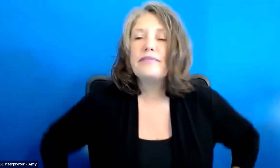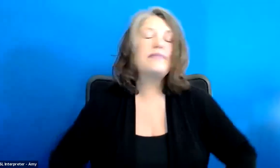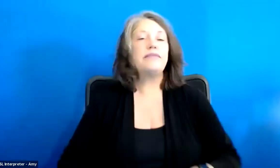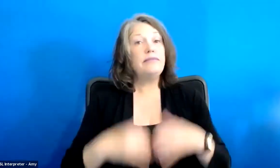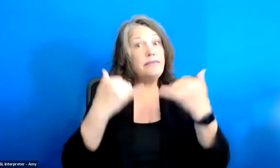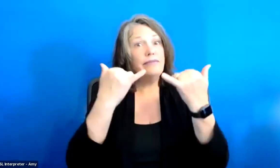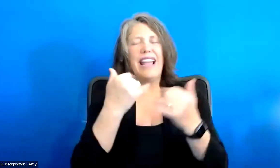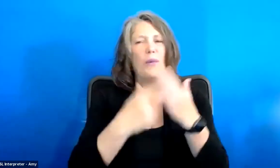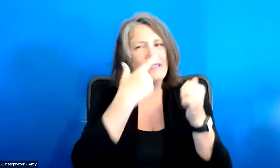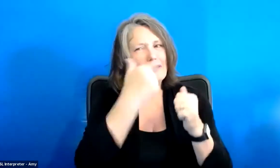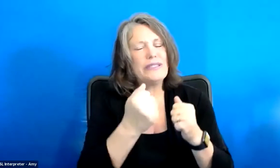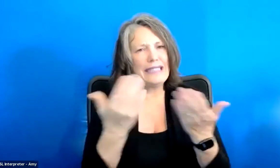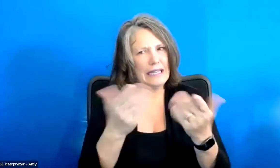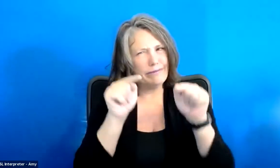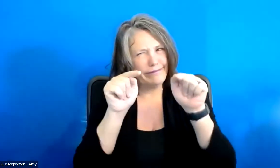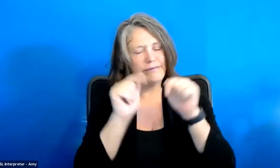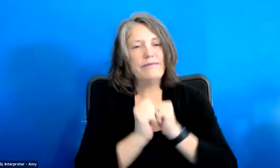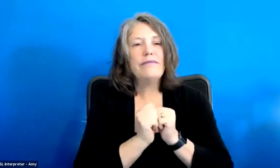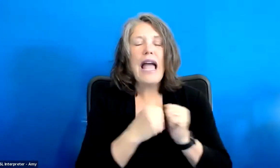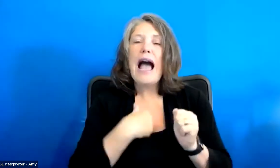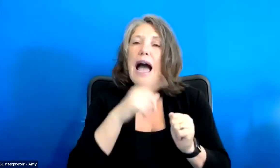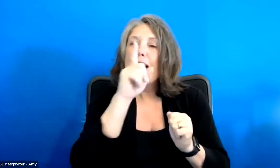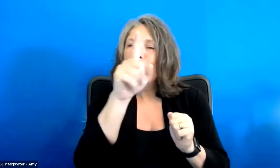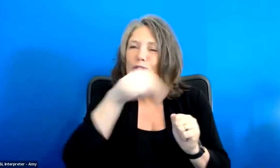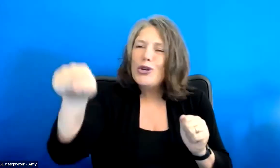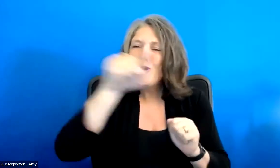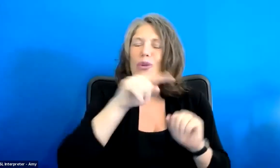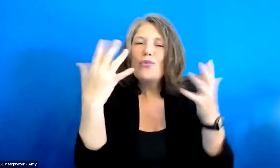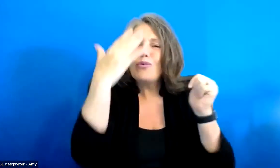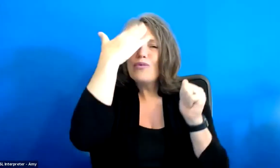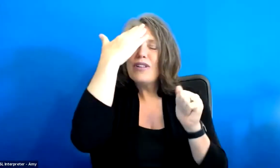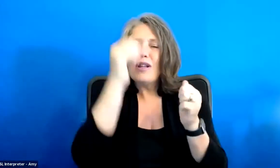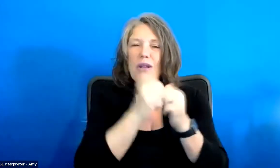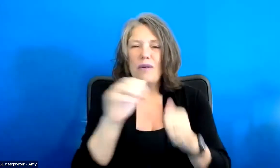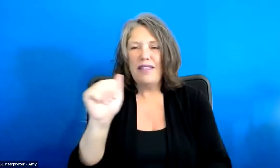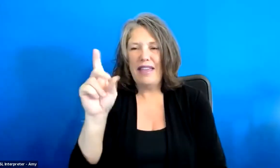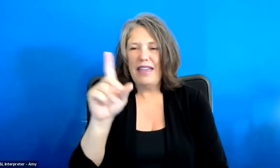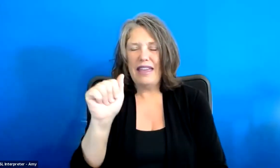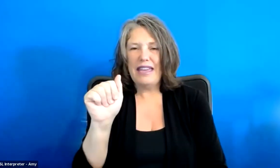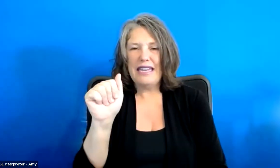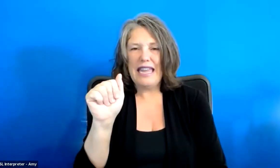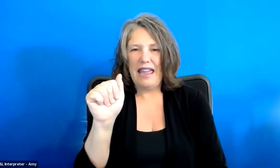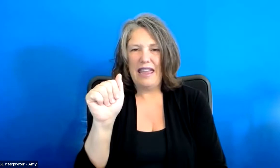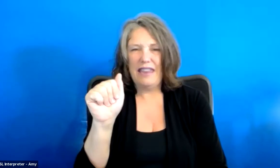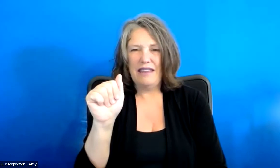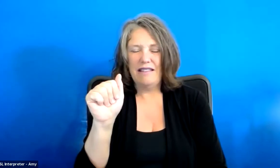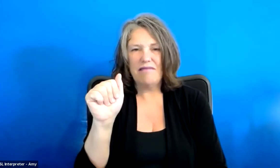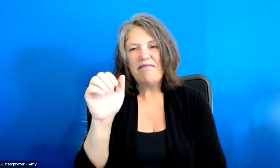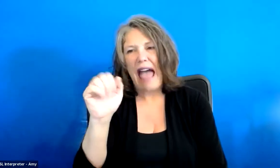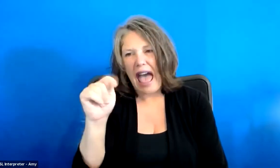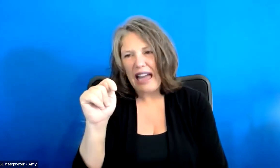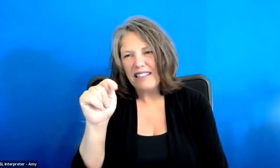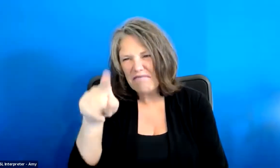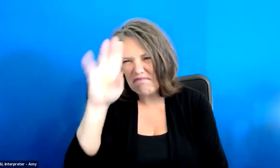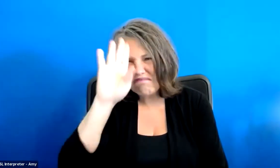what's really interesting. I'm sure you all are familiar with the ADA Amendments Act. You know